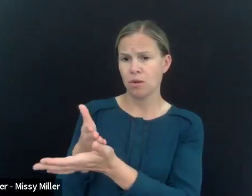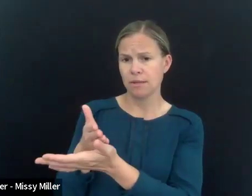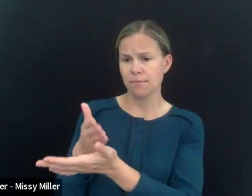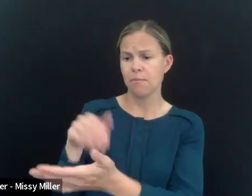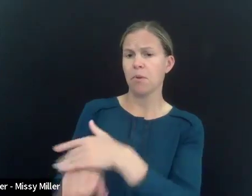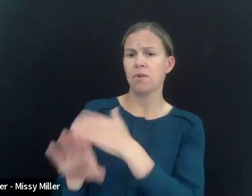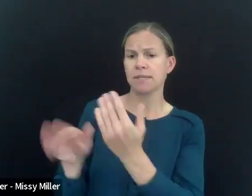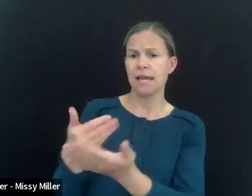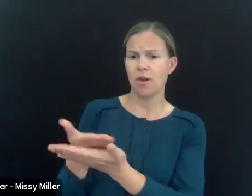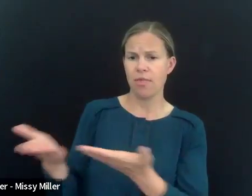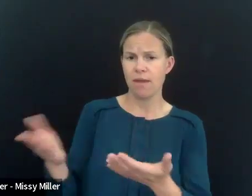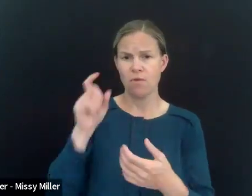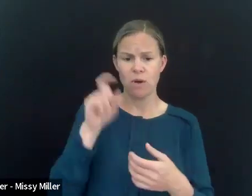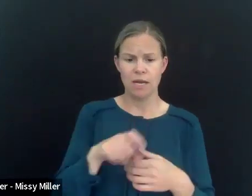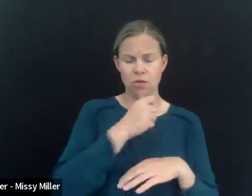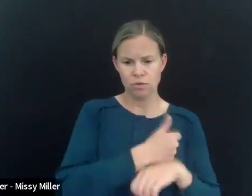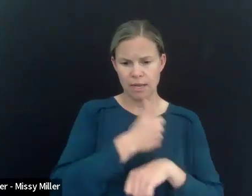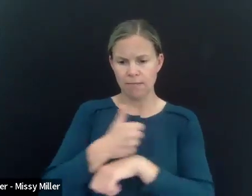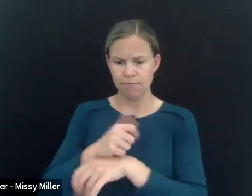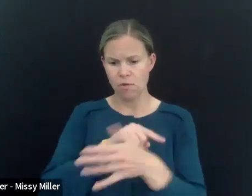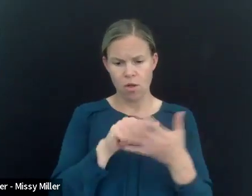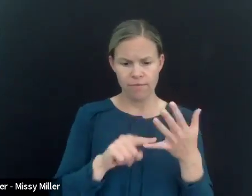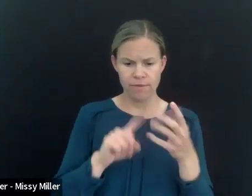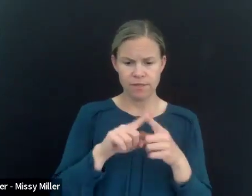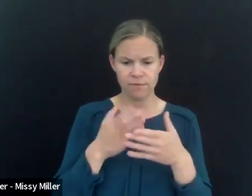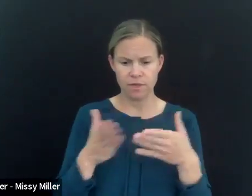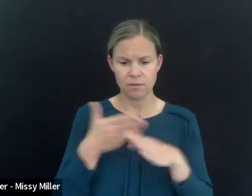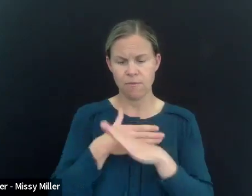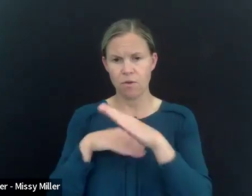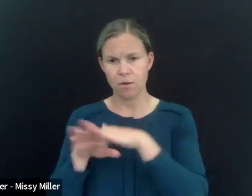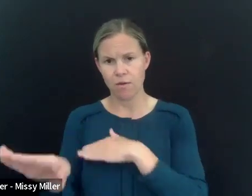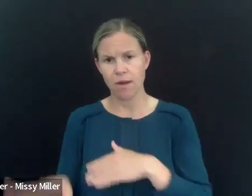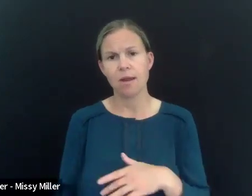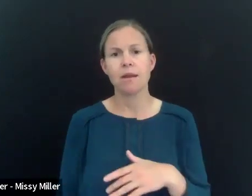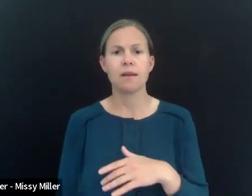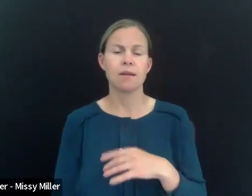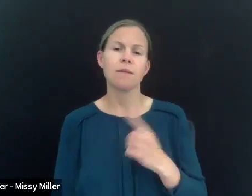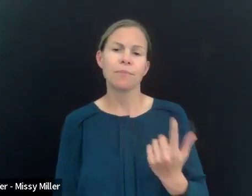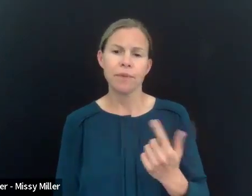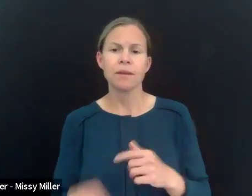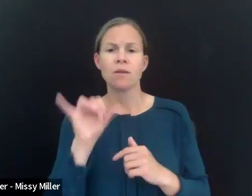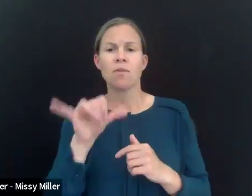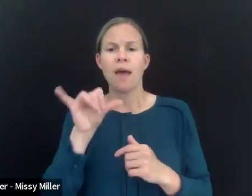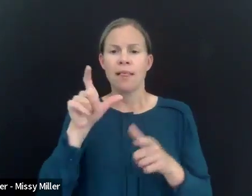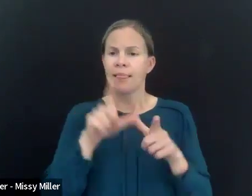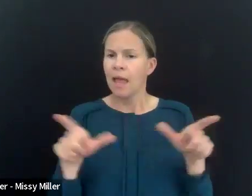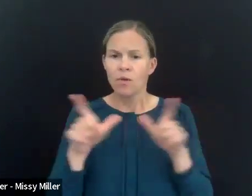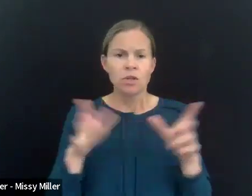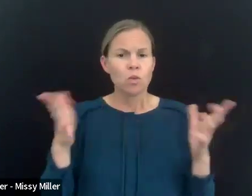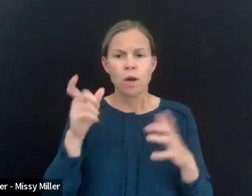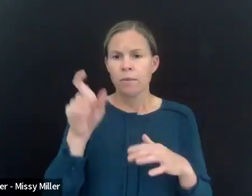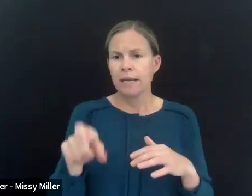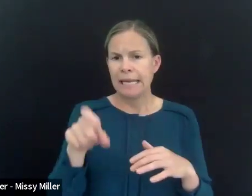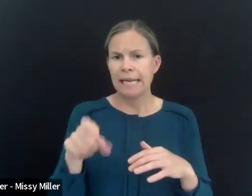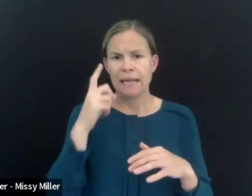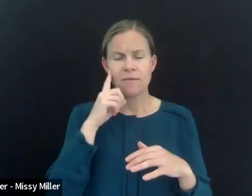what needs to be in place. And then also thinking about even thinking forward, like, what does that language need to be to allow for birth